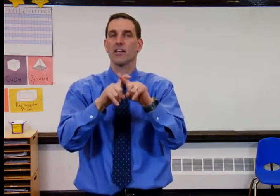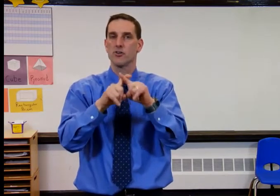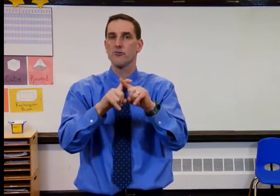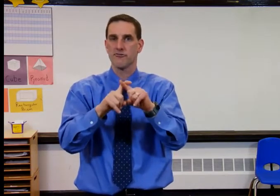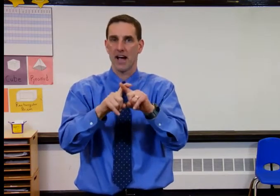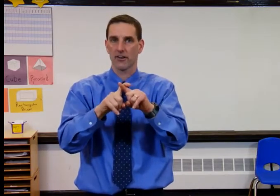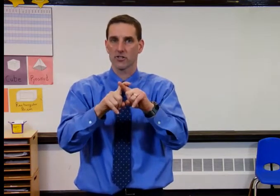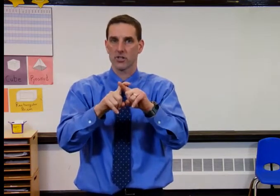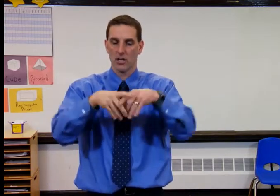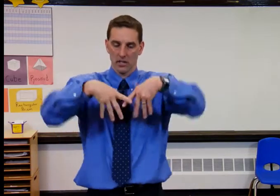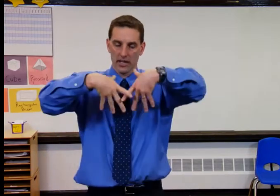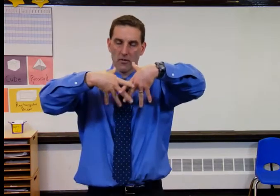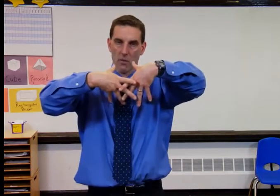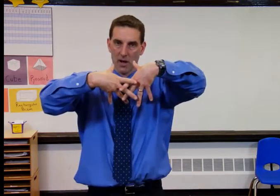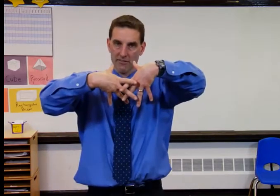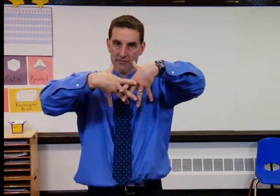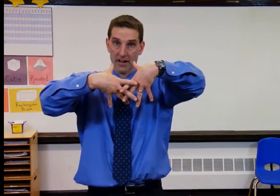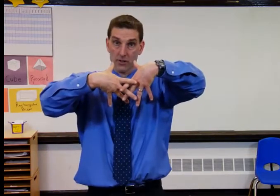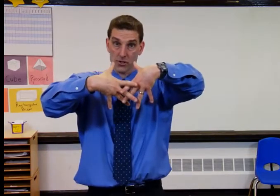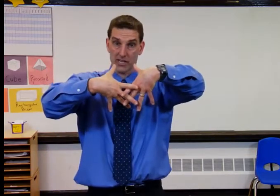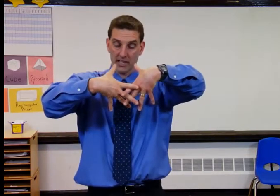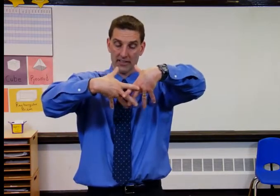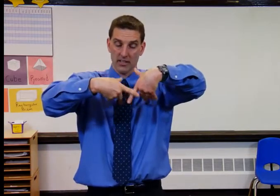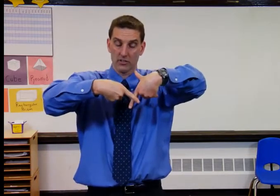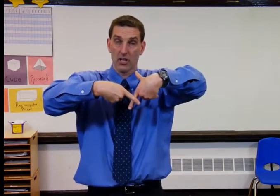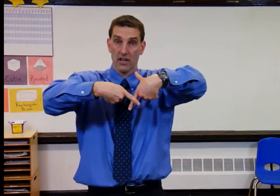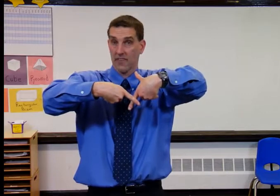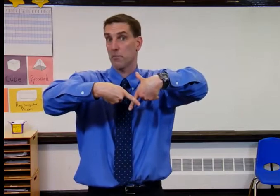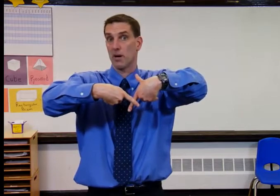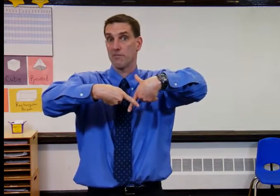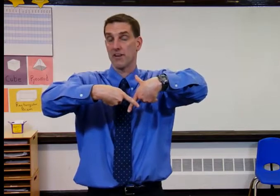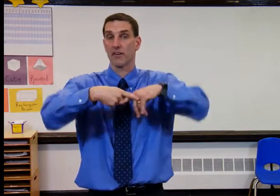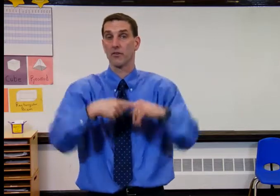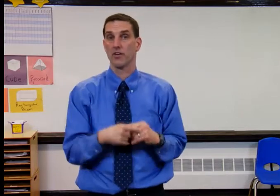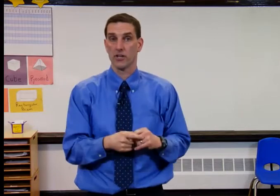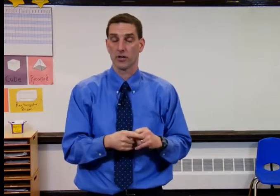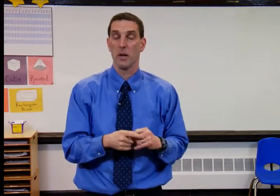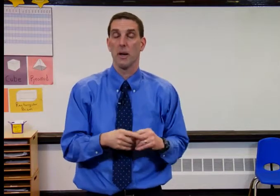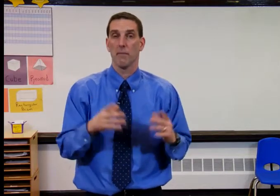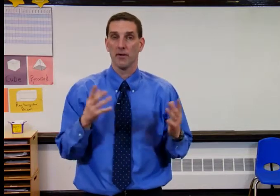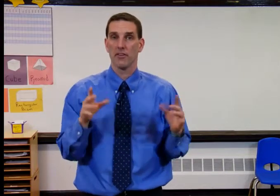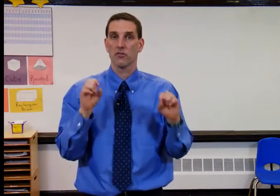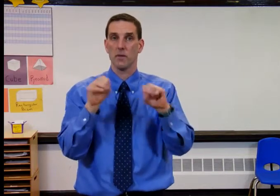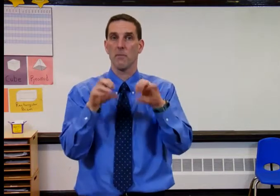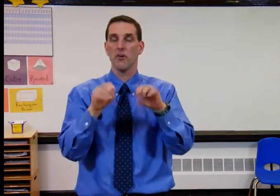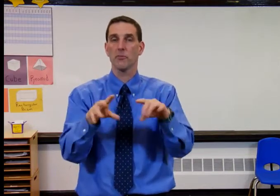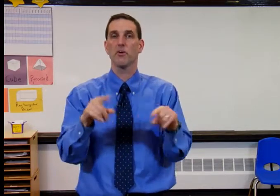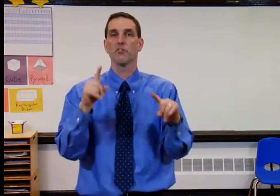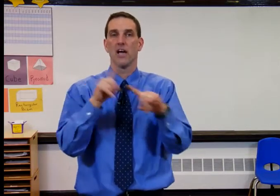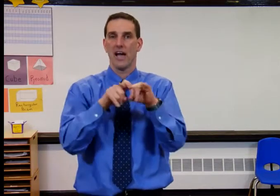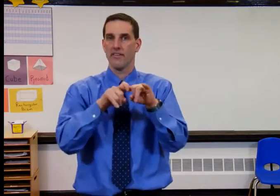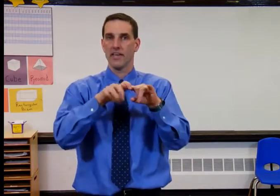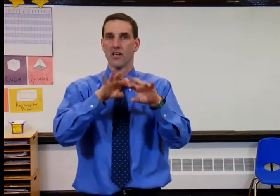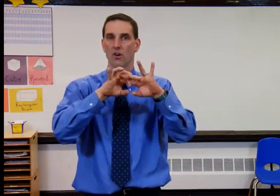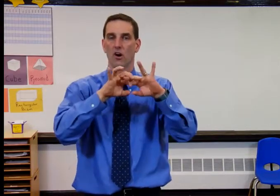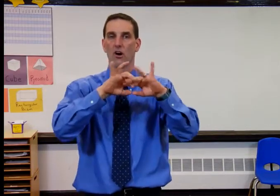2 factors. Later on, we'll have a factor tree like this and the prime factorization. But this would be multiples, and these are